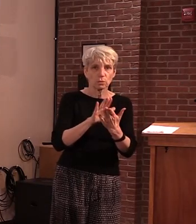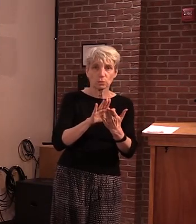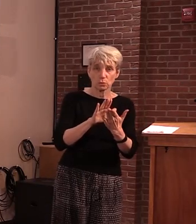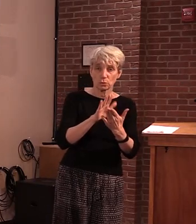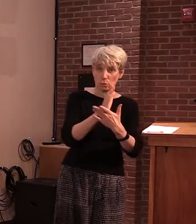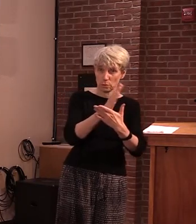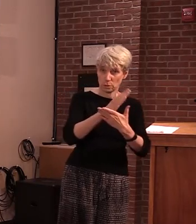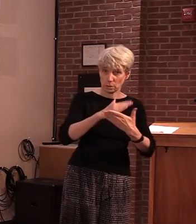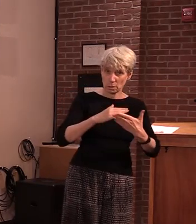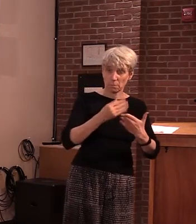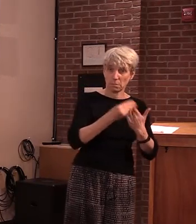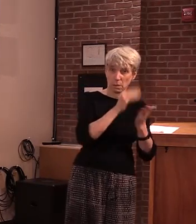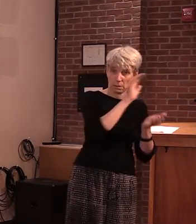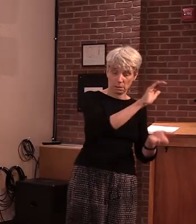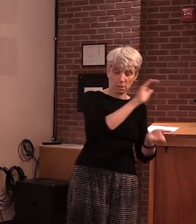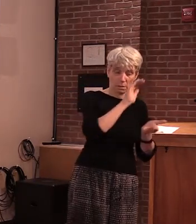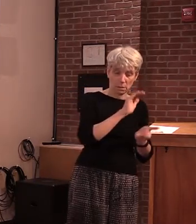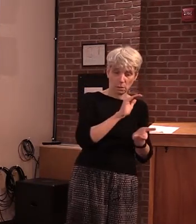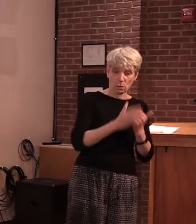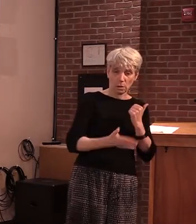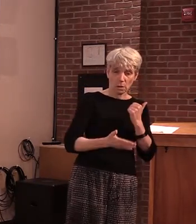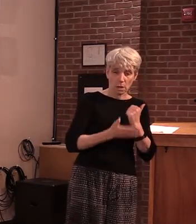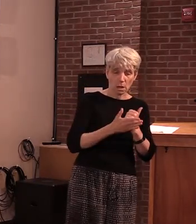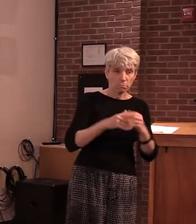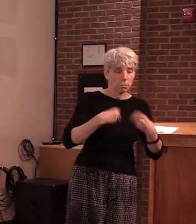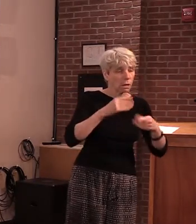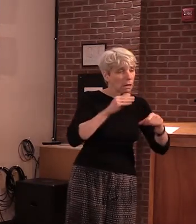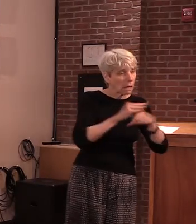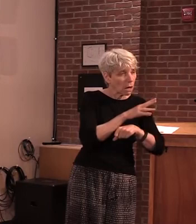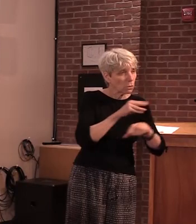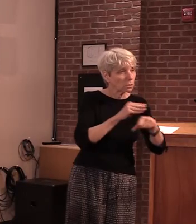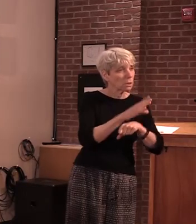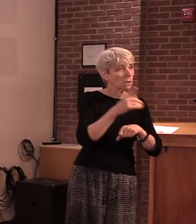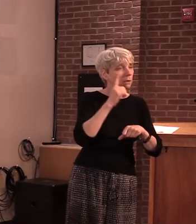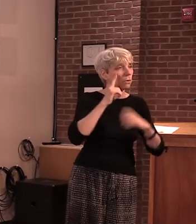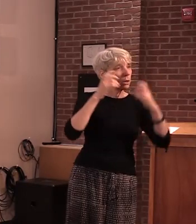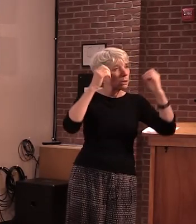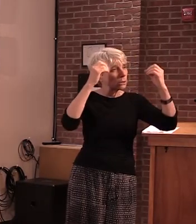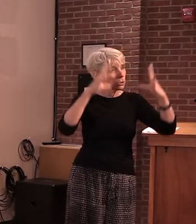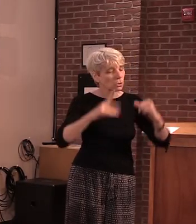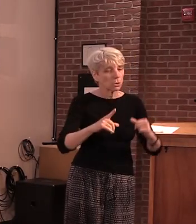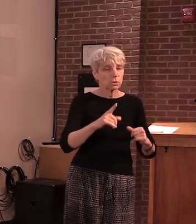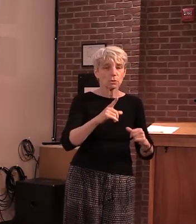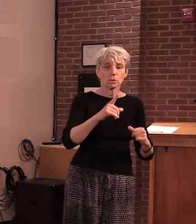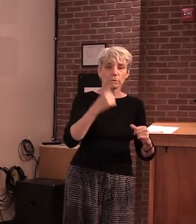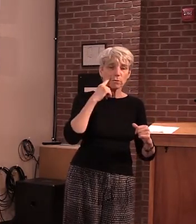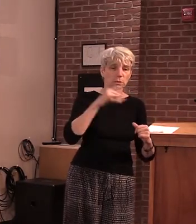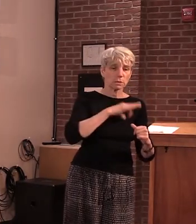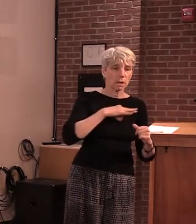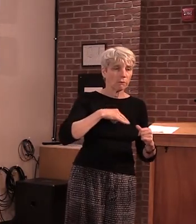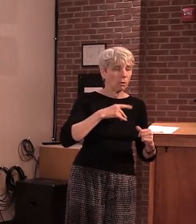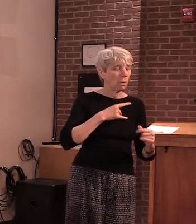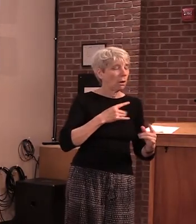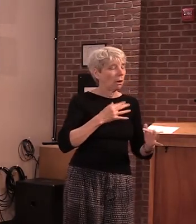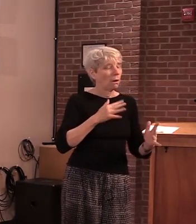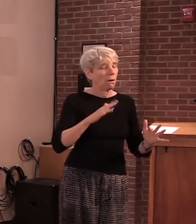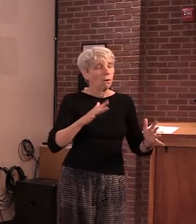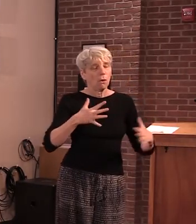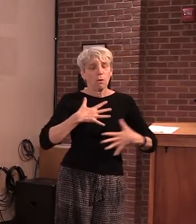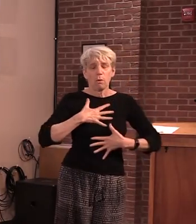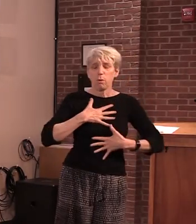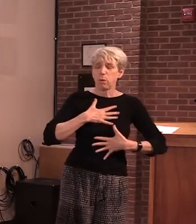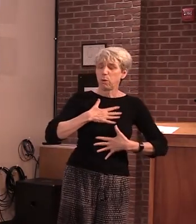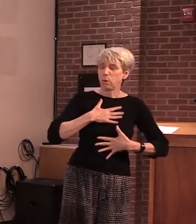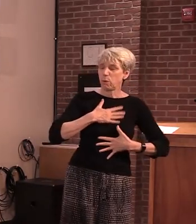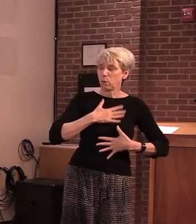sort of help with counseling with teachers or staff members who might be really nervous or scared about returning